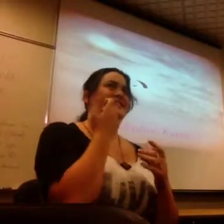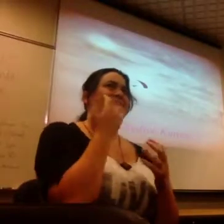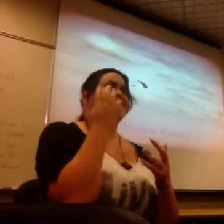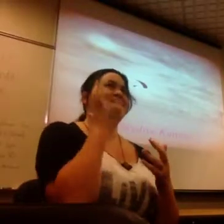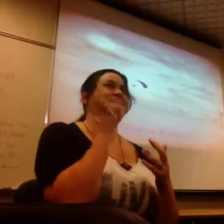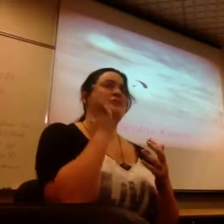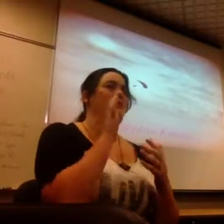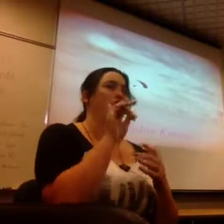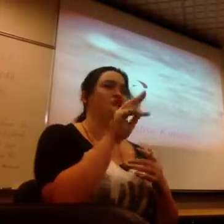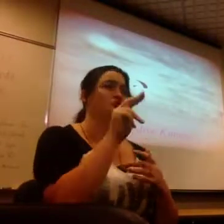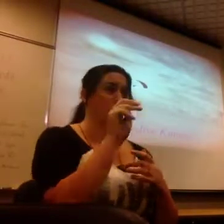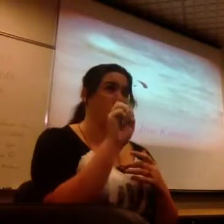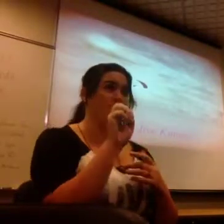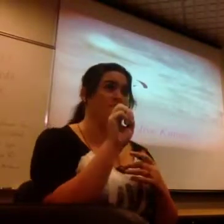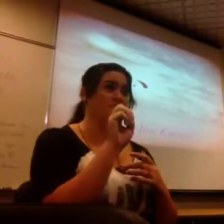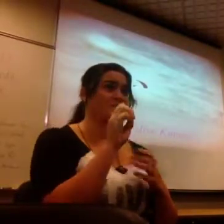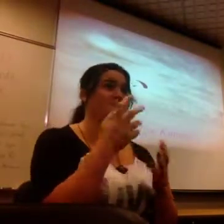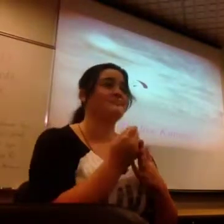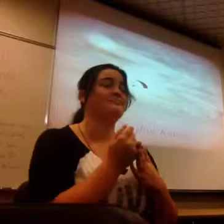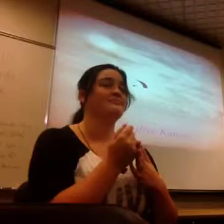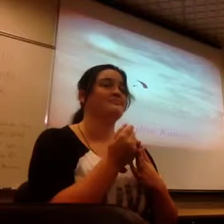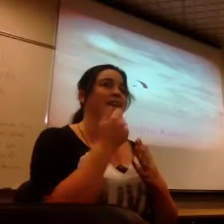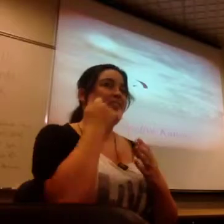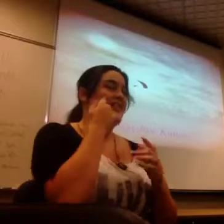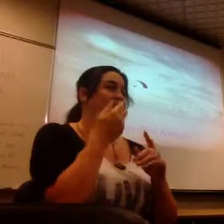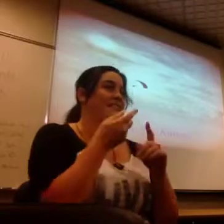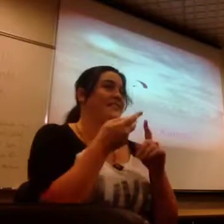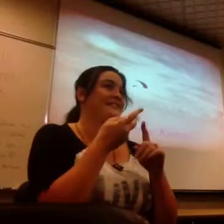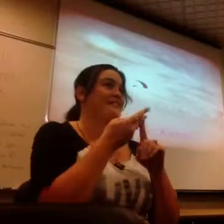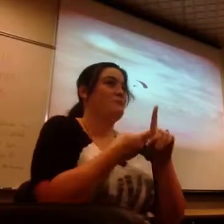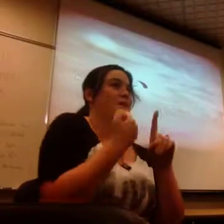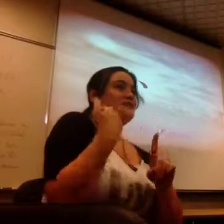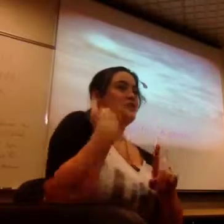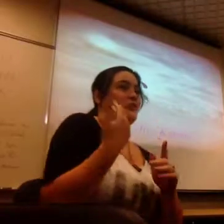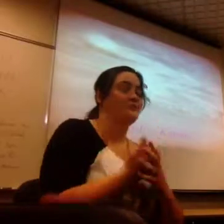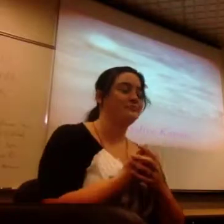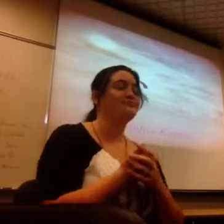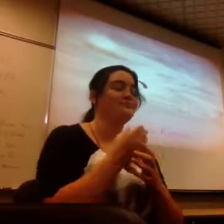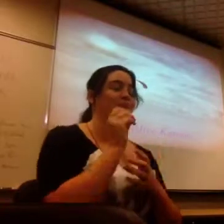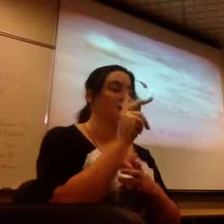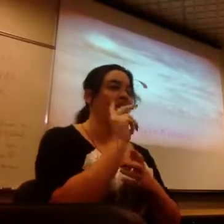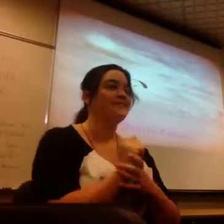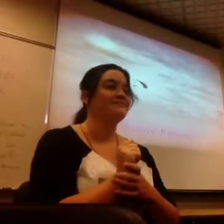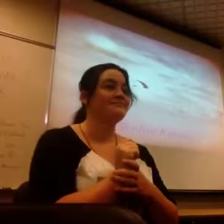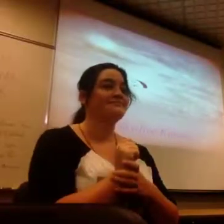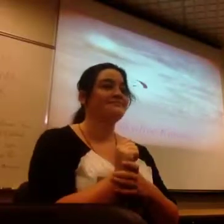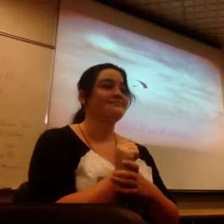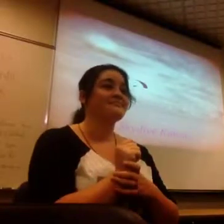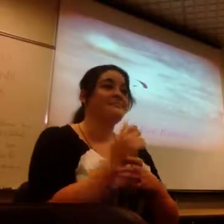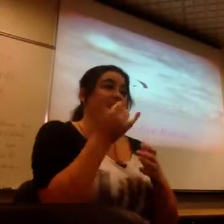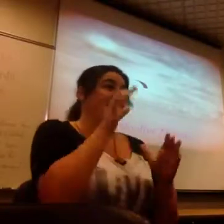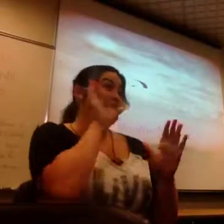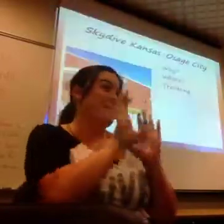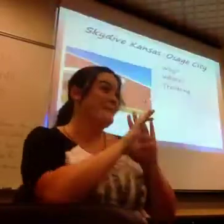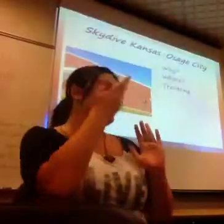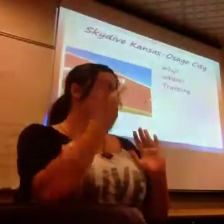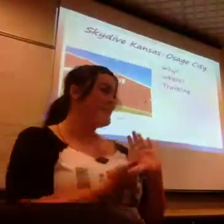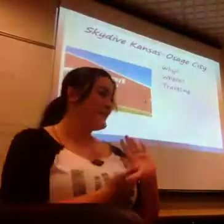June, I think, this couple months ago, right? Okay. And this is a picture of me.